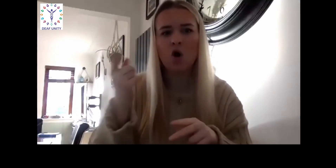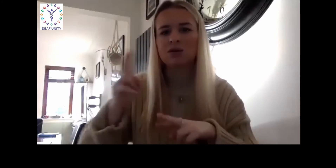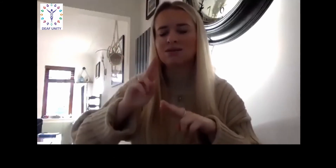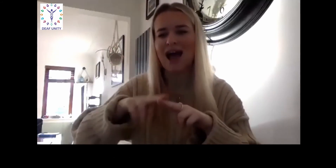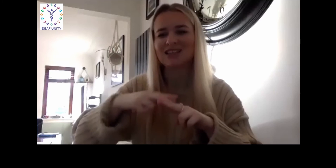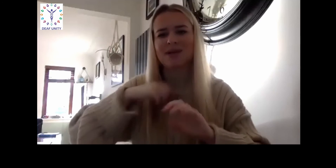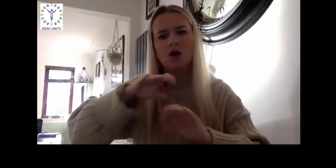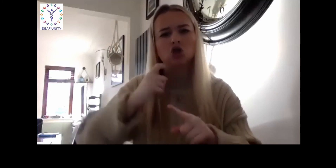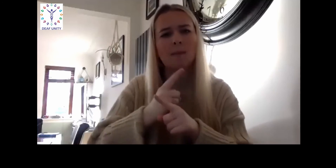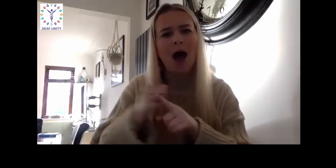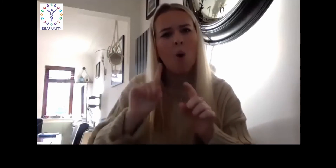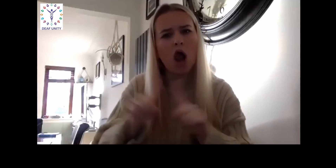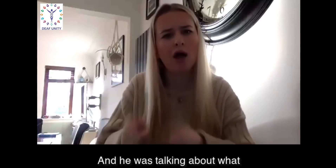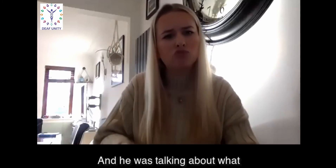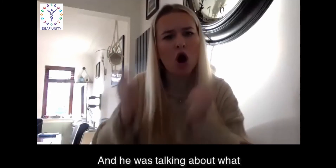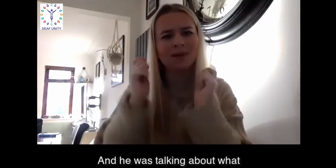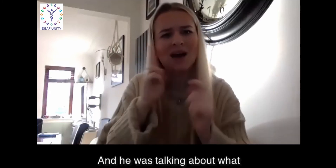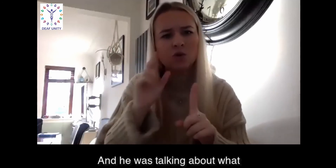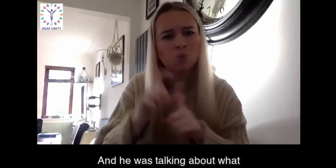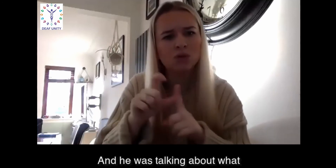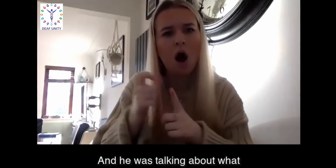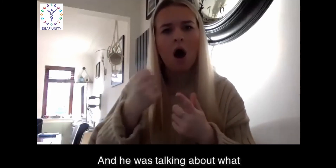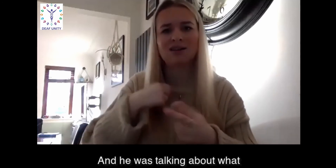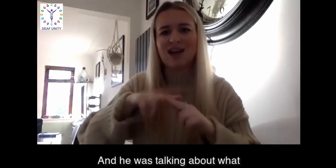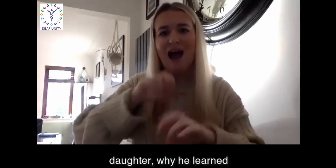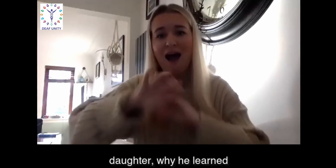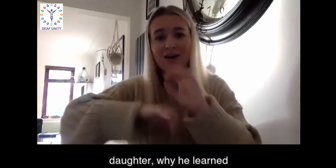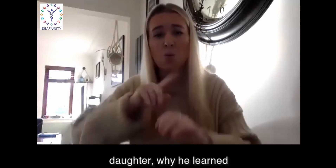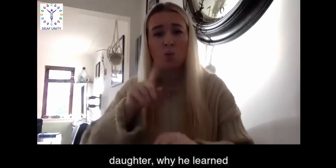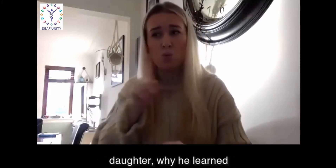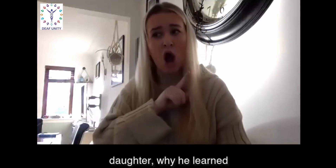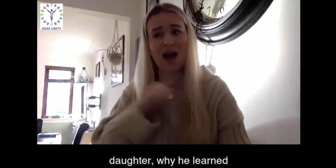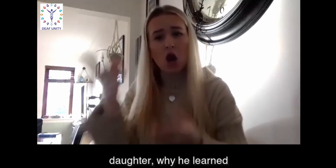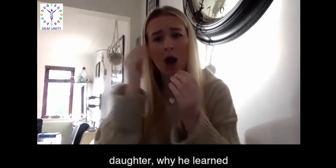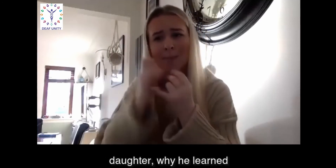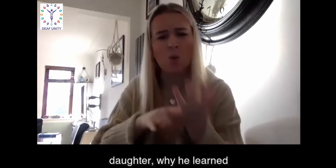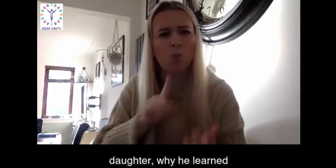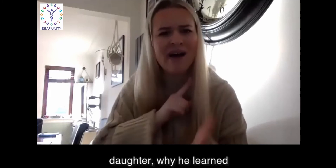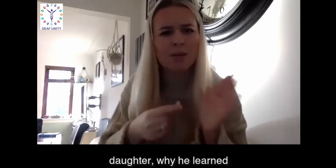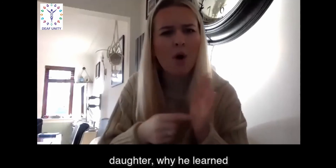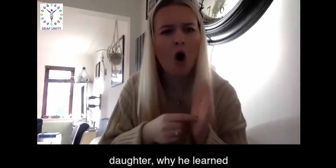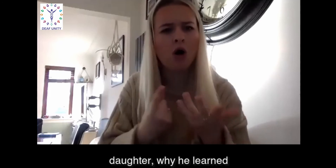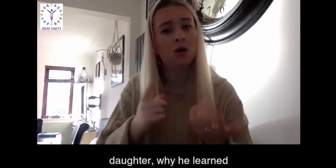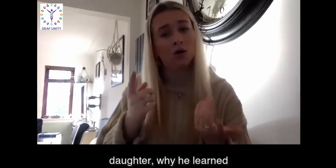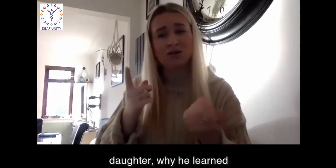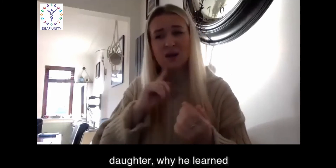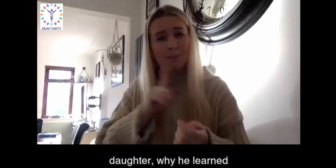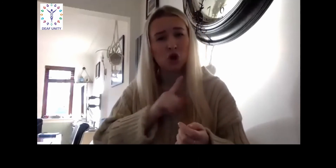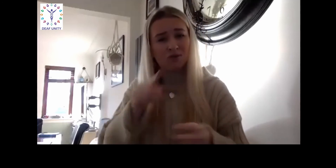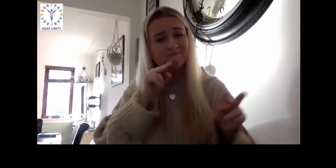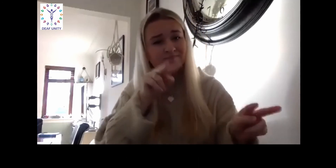before. And he was talking about what it was like to bring up a deaf daughter, why he learnt BSL and why it's so